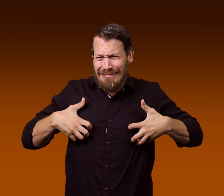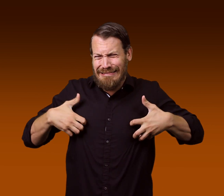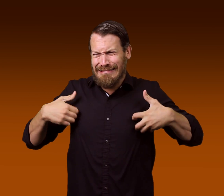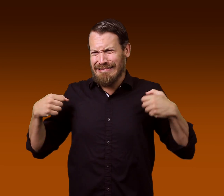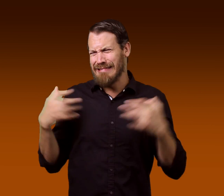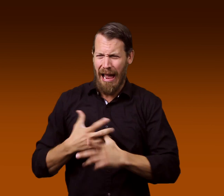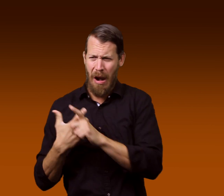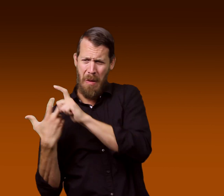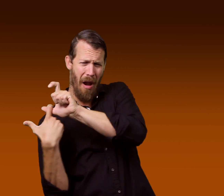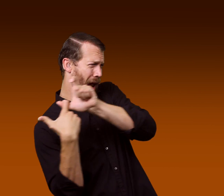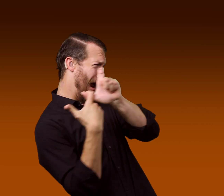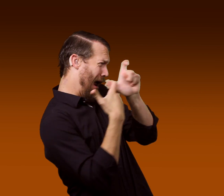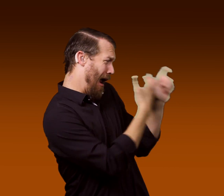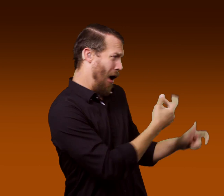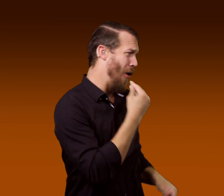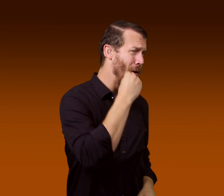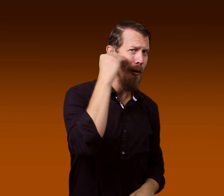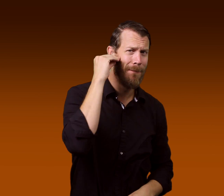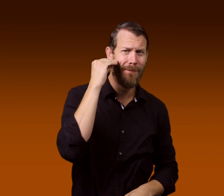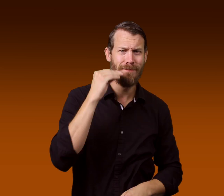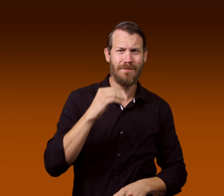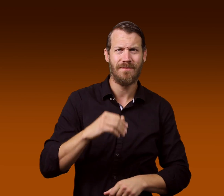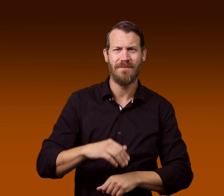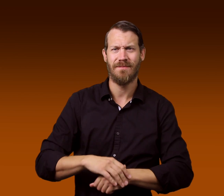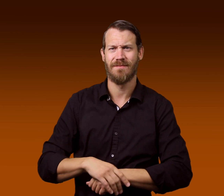anger, turned quickly and hurried home.